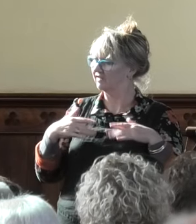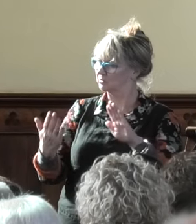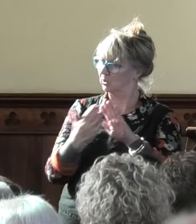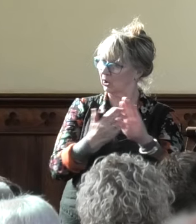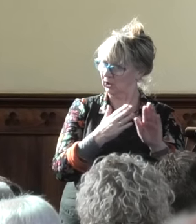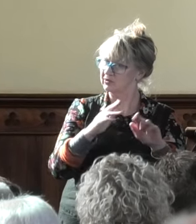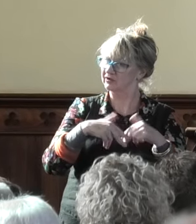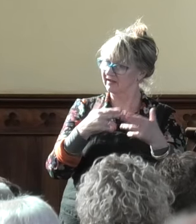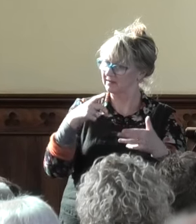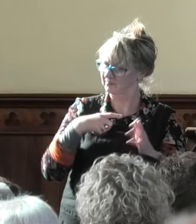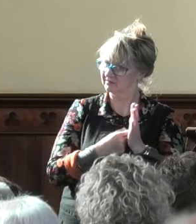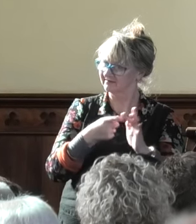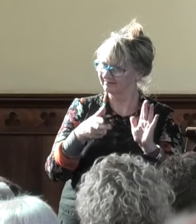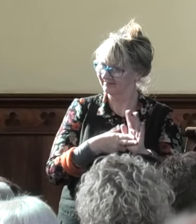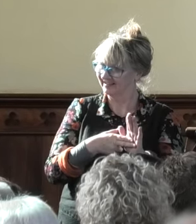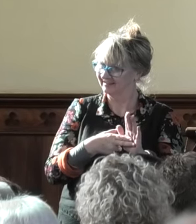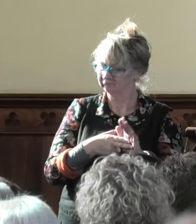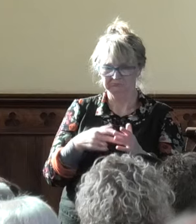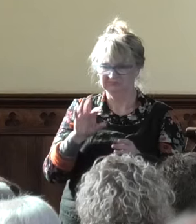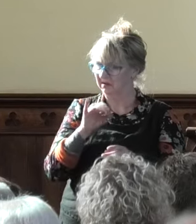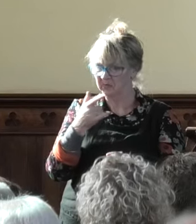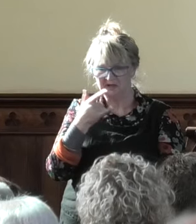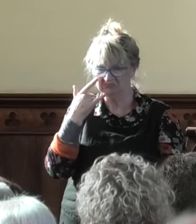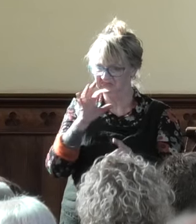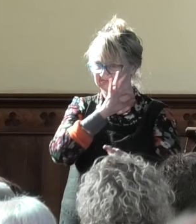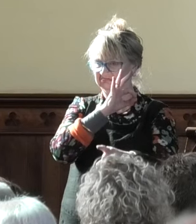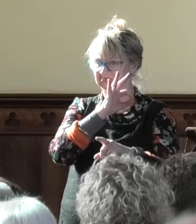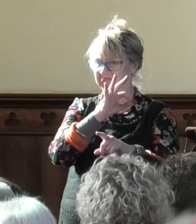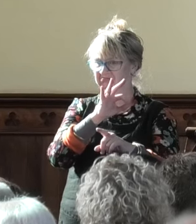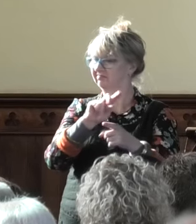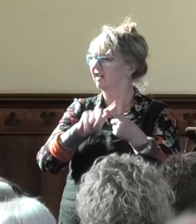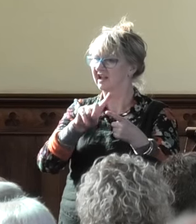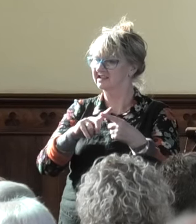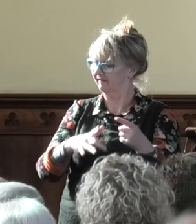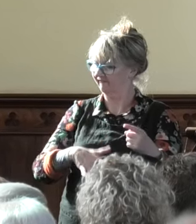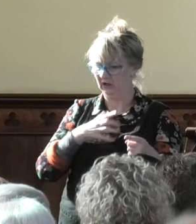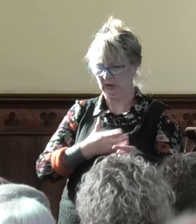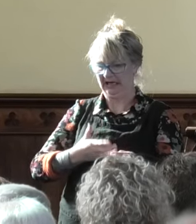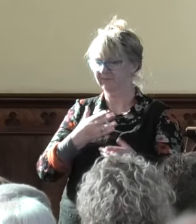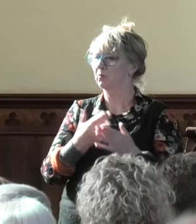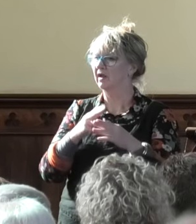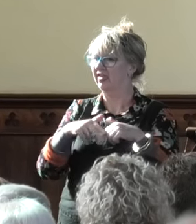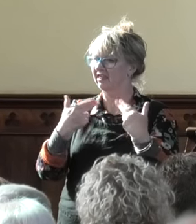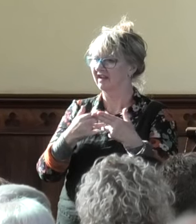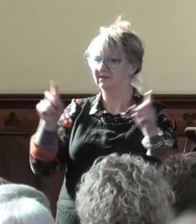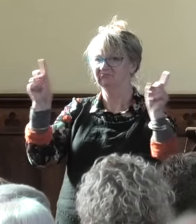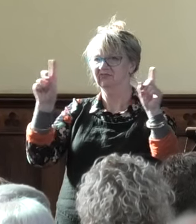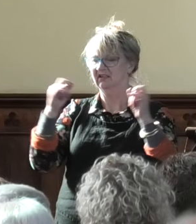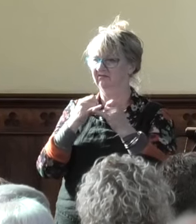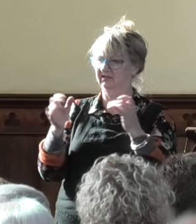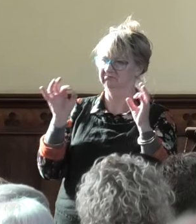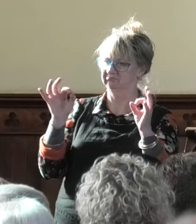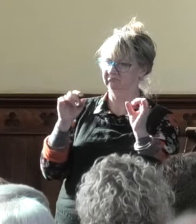family. He says, even when we don't see each other a lot, I feel comfortable with the family. And that's what makes today so very,